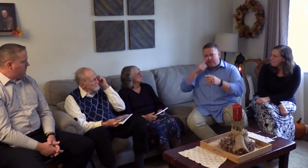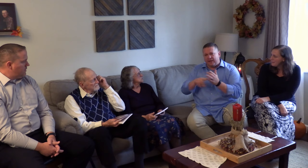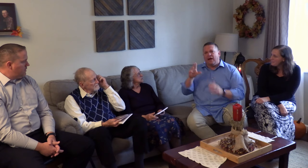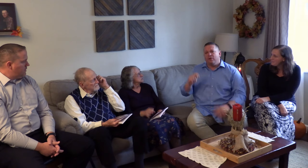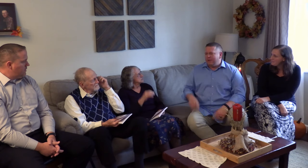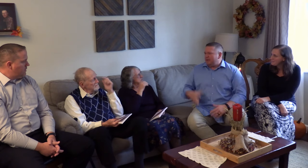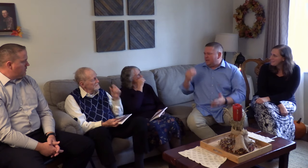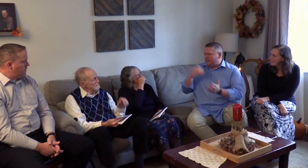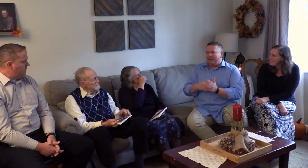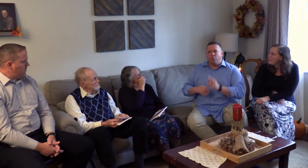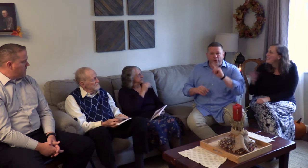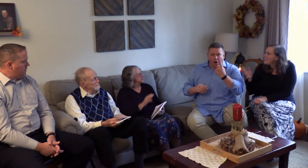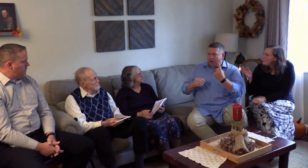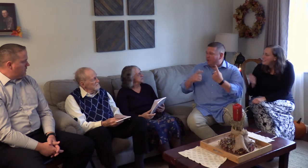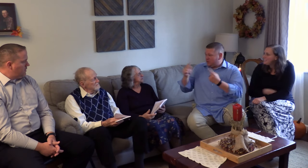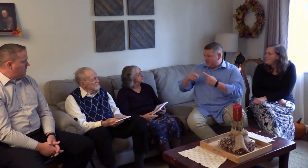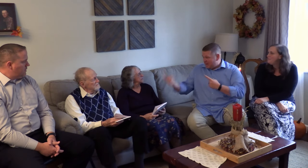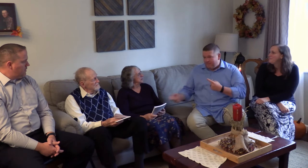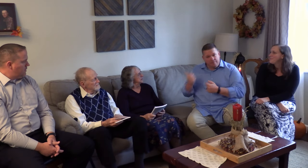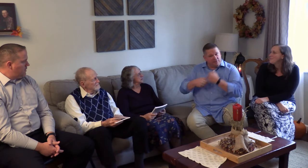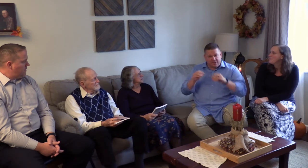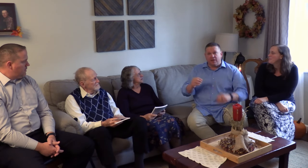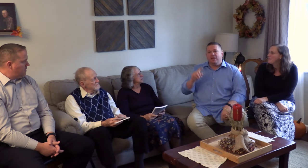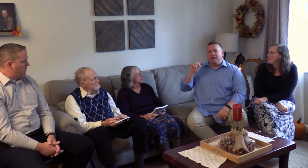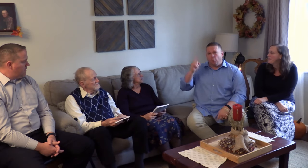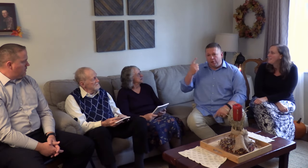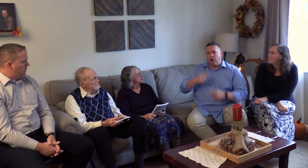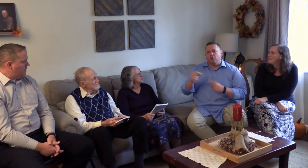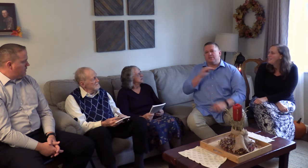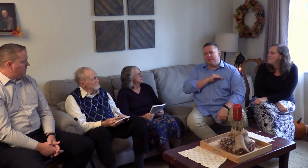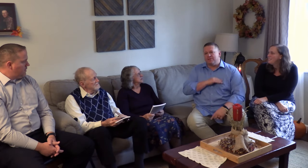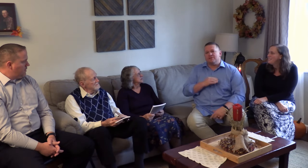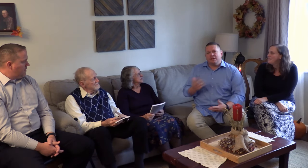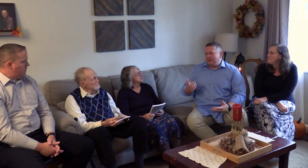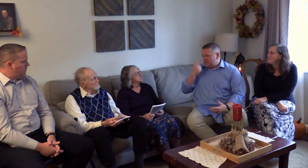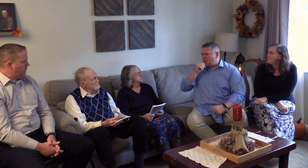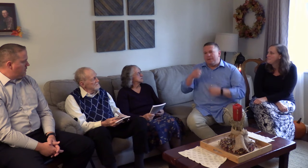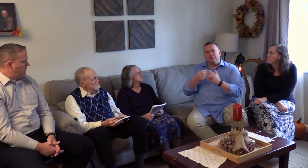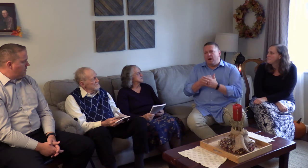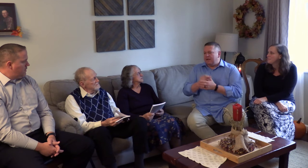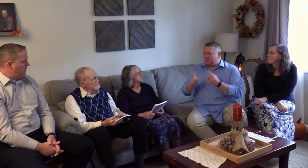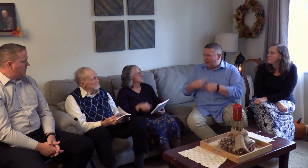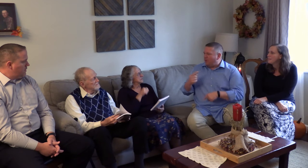check it out and again one dollar goes to them from every cell and one dollar goes to missions and it's not about money it's about